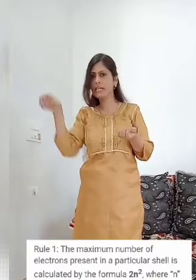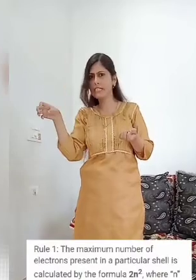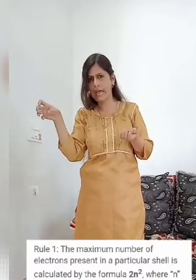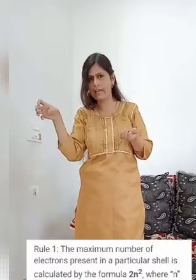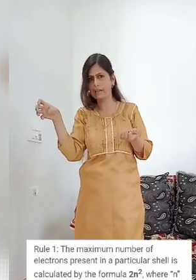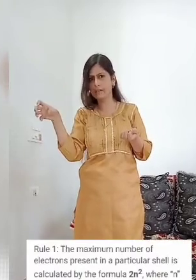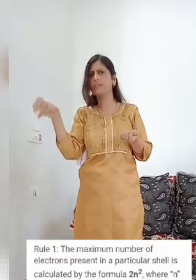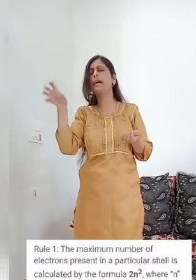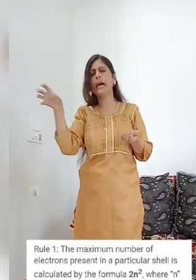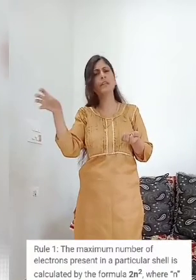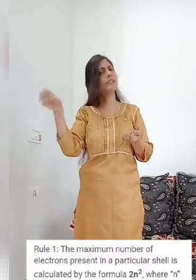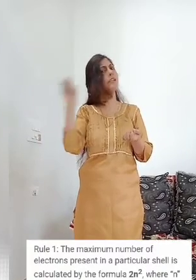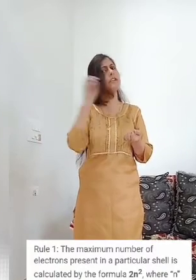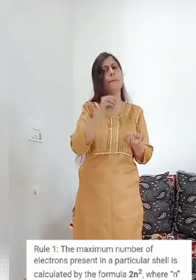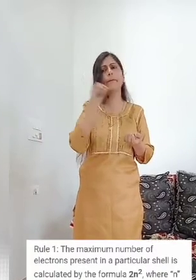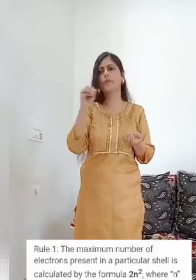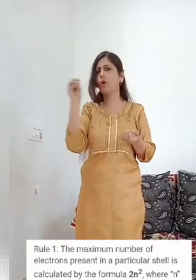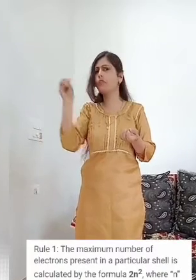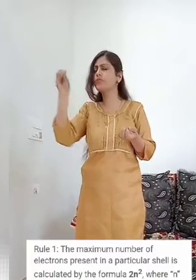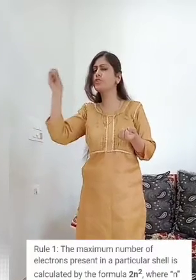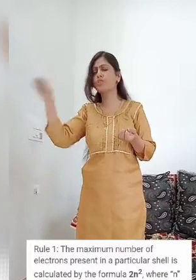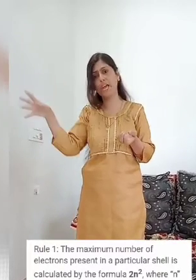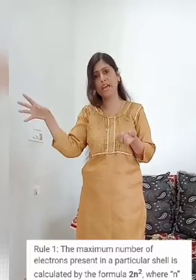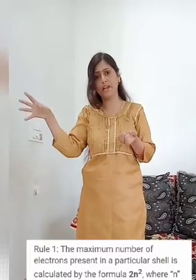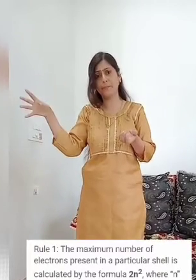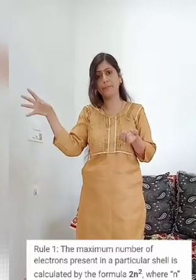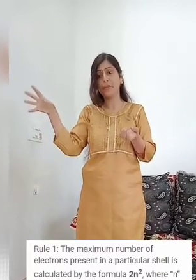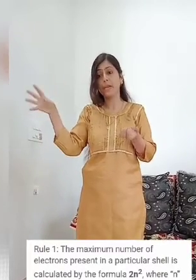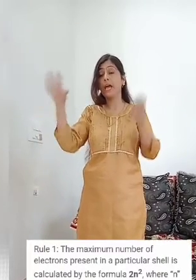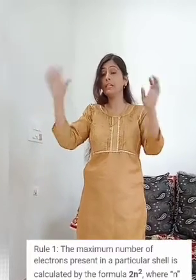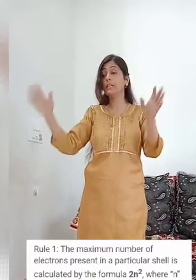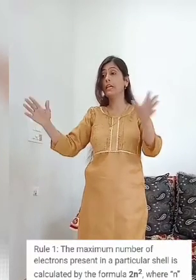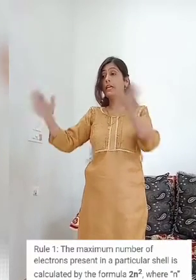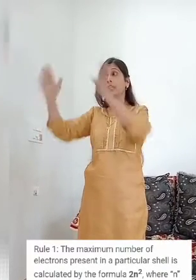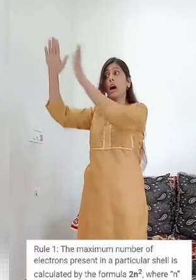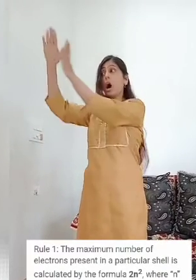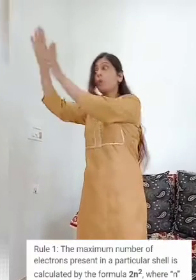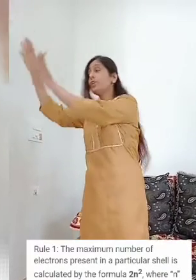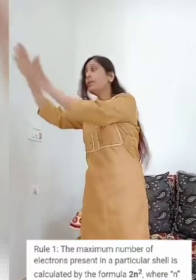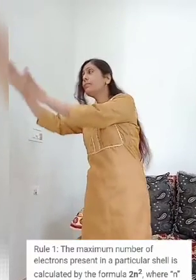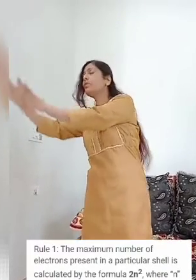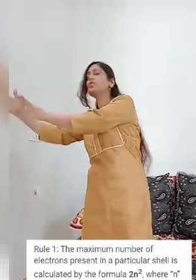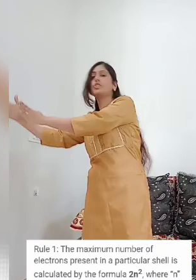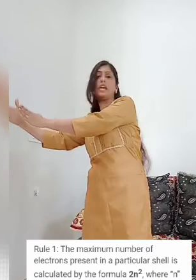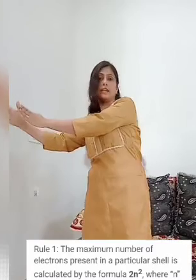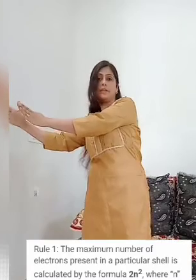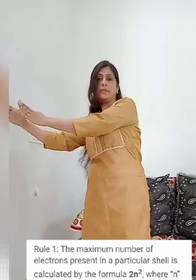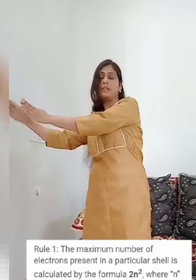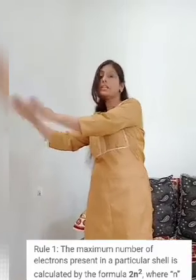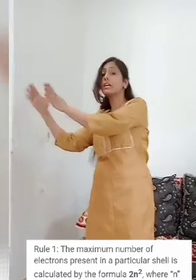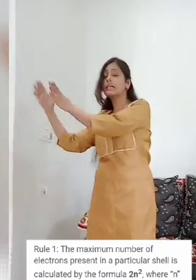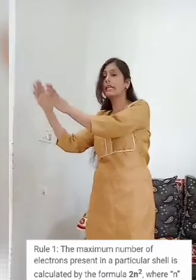the n? The n is the number of shell. And in the outermost shell contain